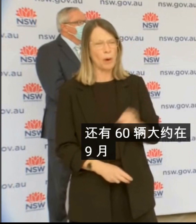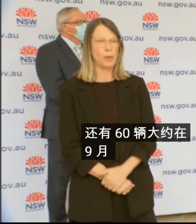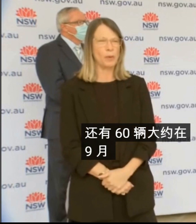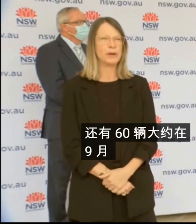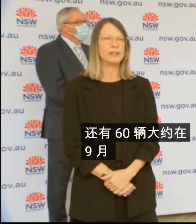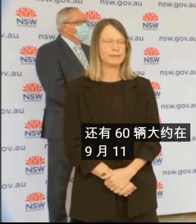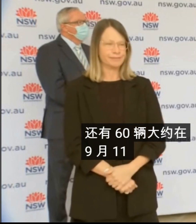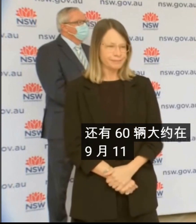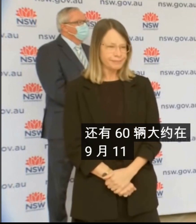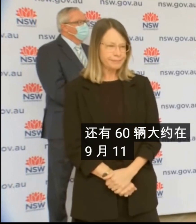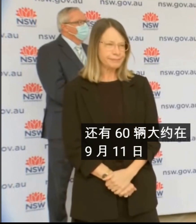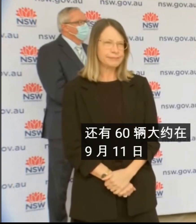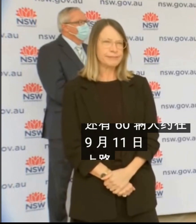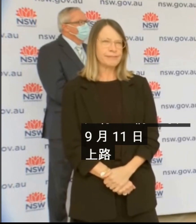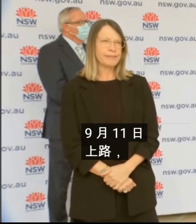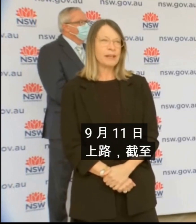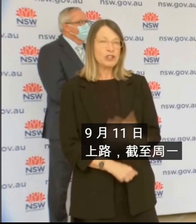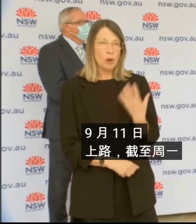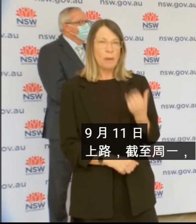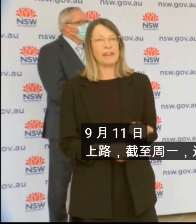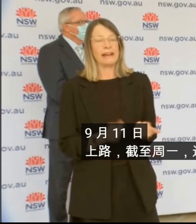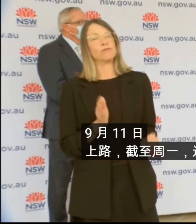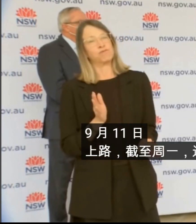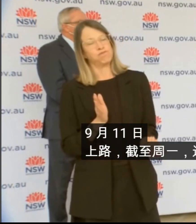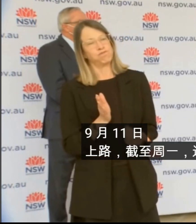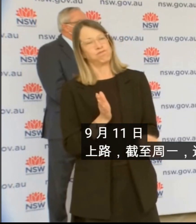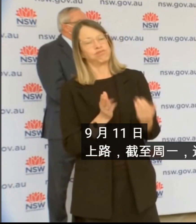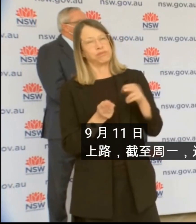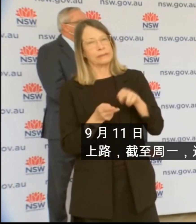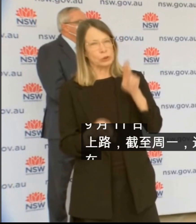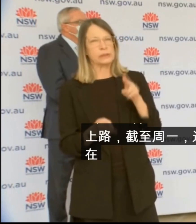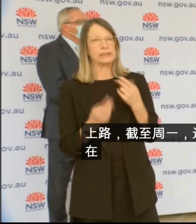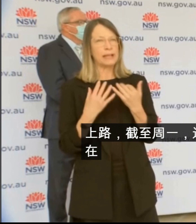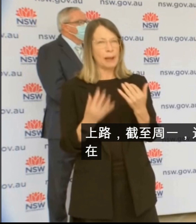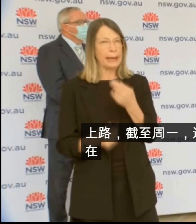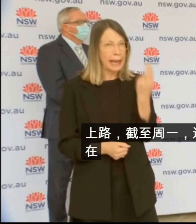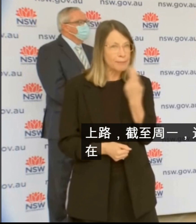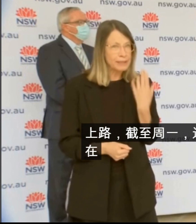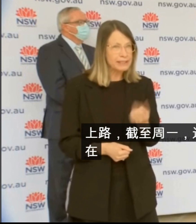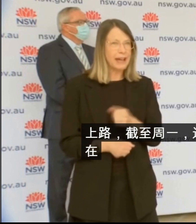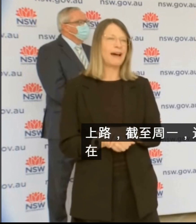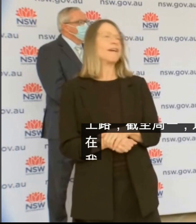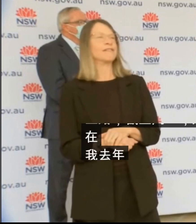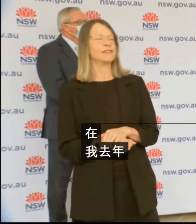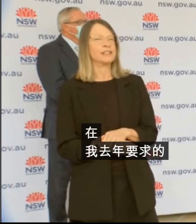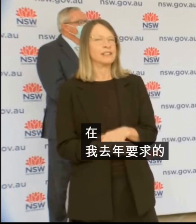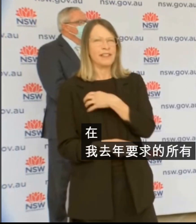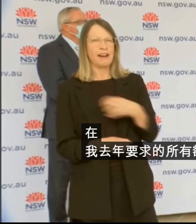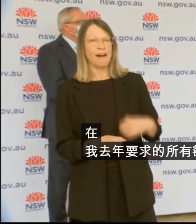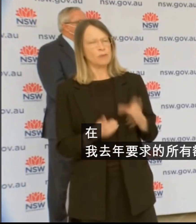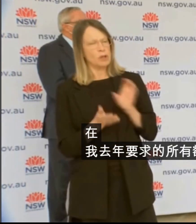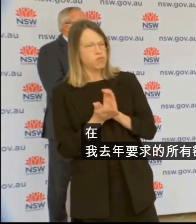11th of September. We've got another 30 hit the road as of Monday. The government invested heavily in all of the